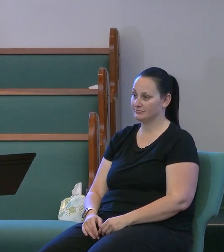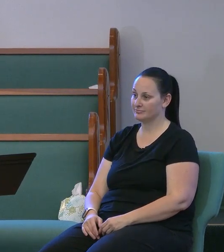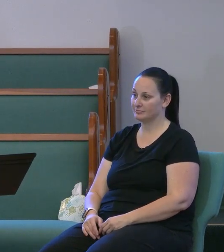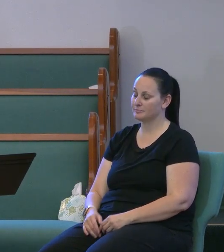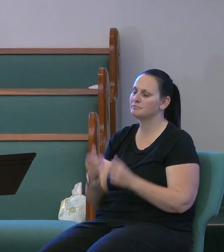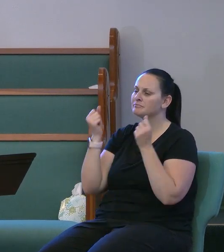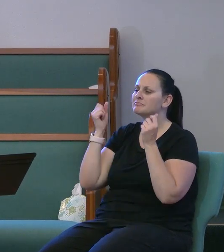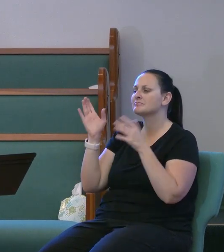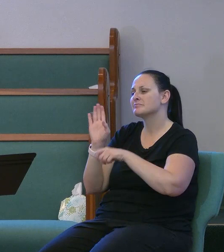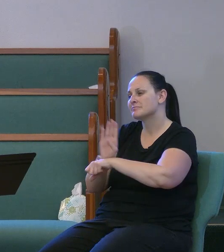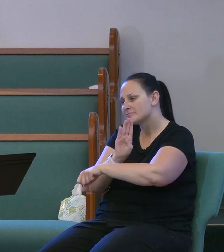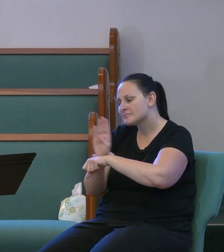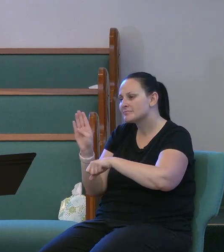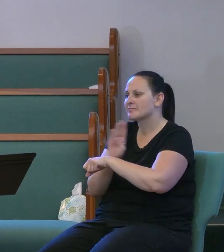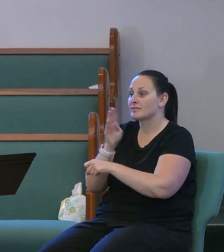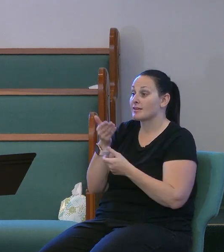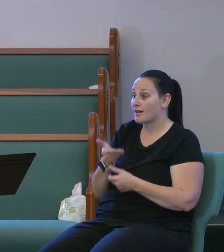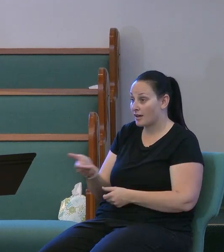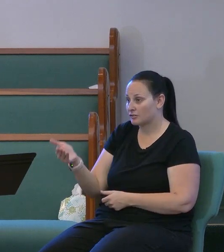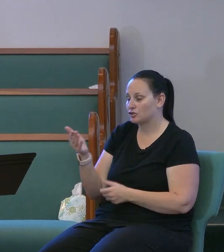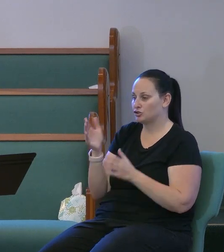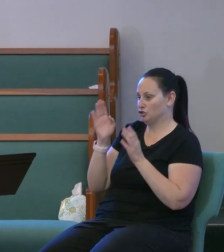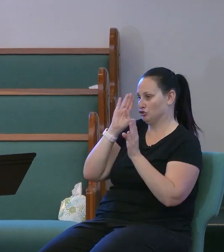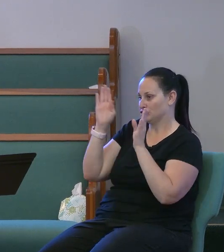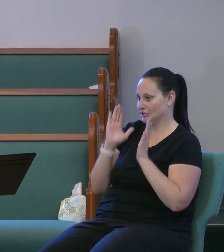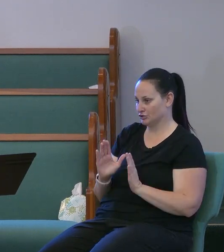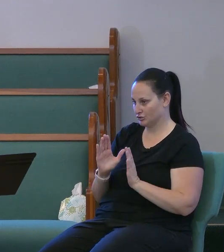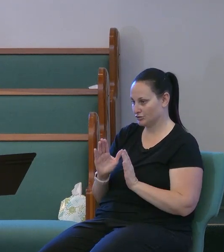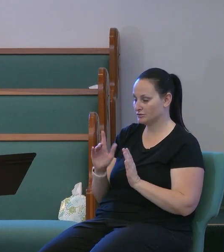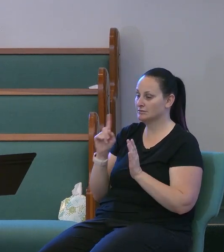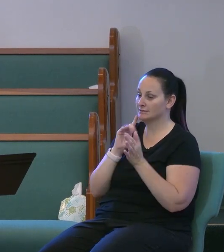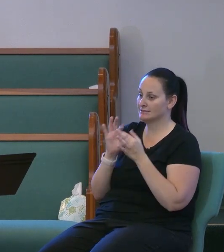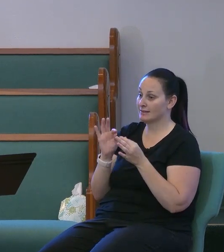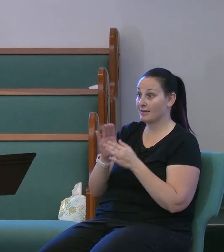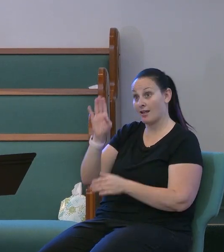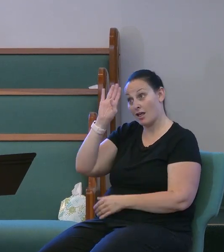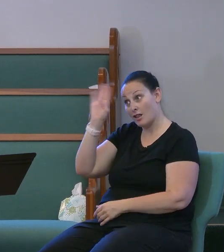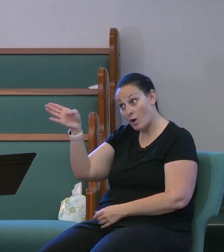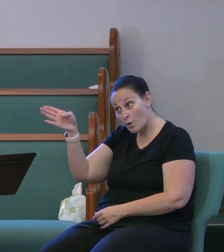There are many businesses that hire greeters to say, "Hello."